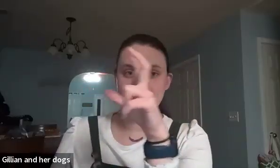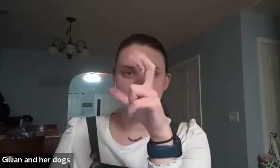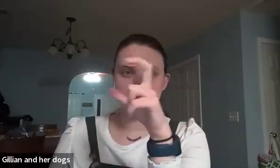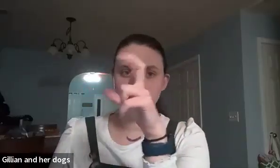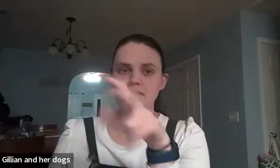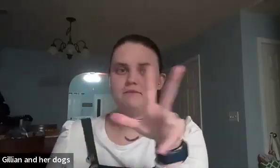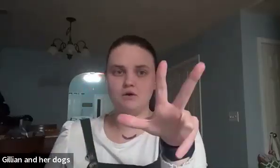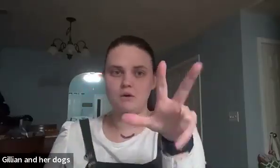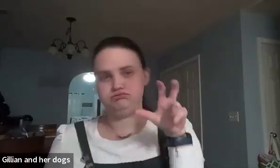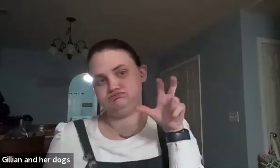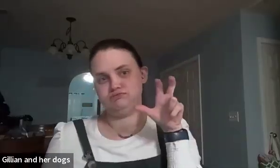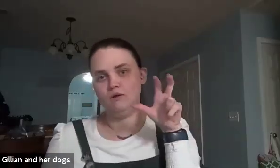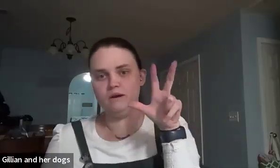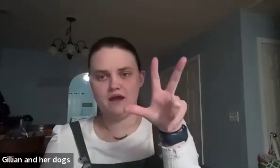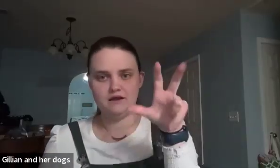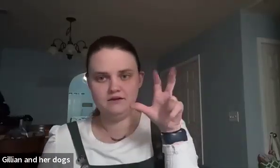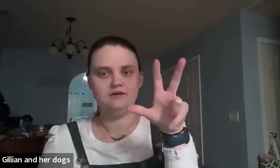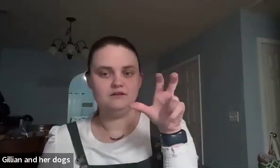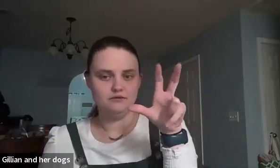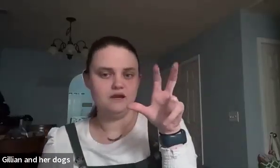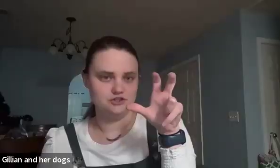it back a little, but I'm not going all the way back. 300.